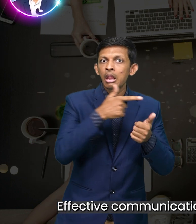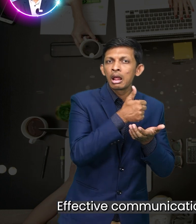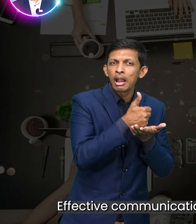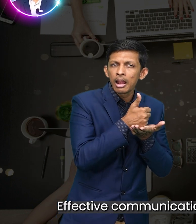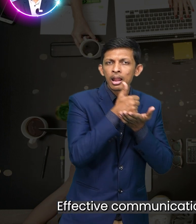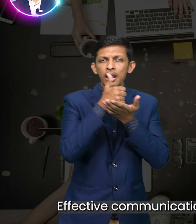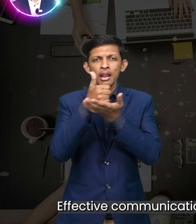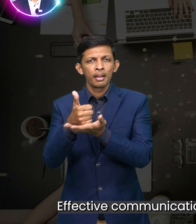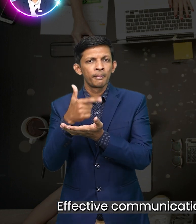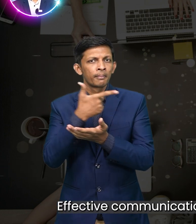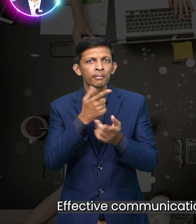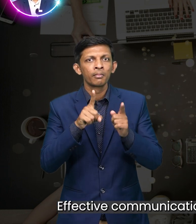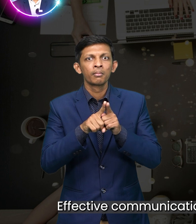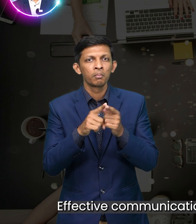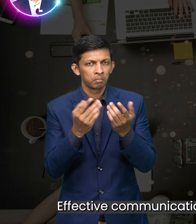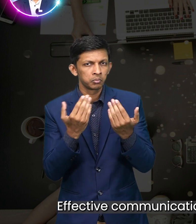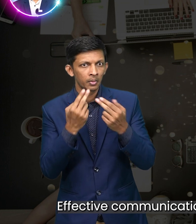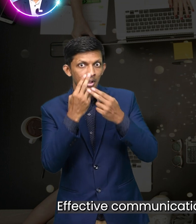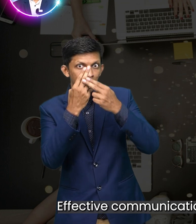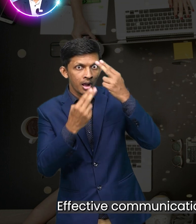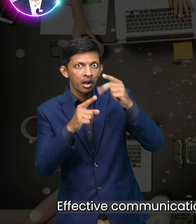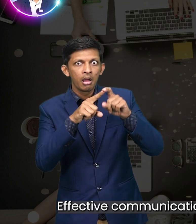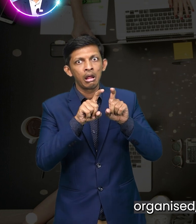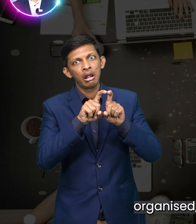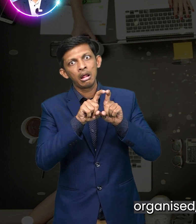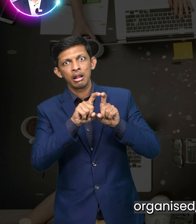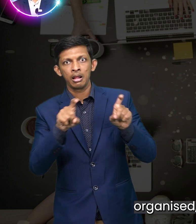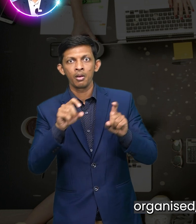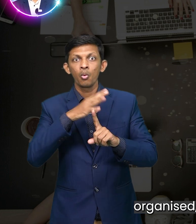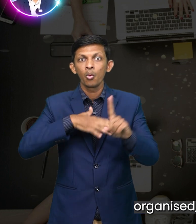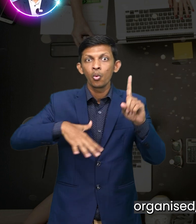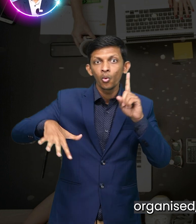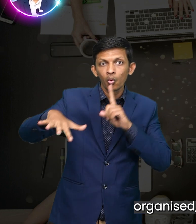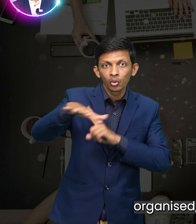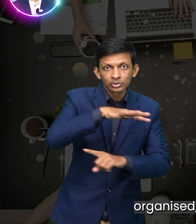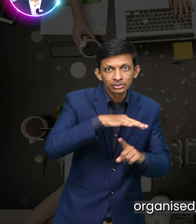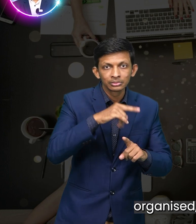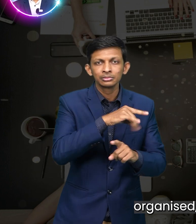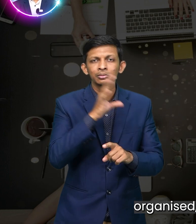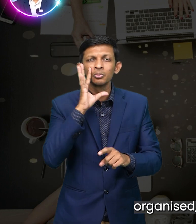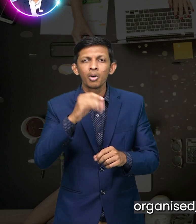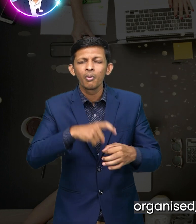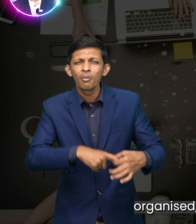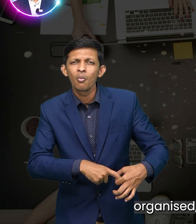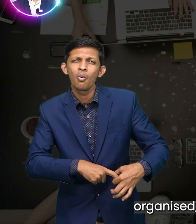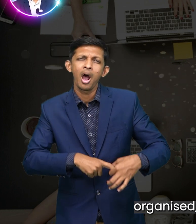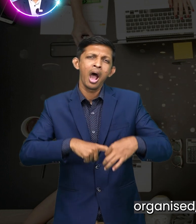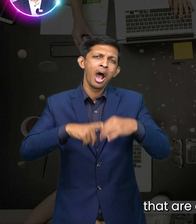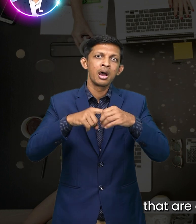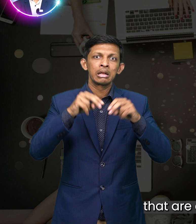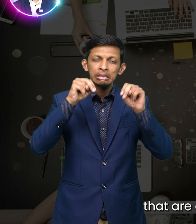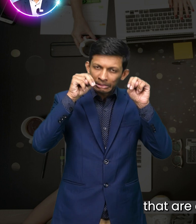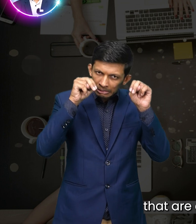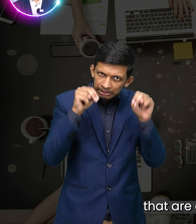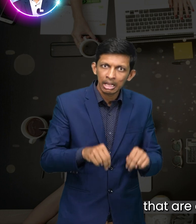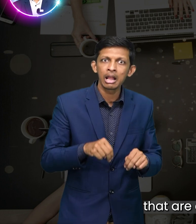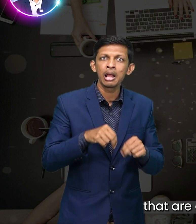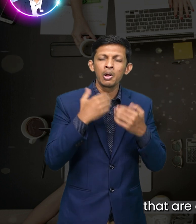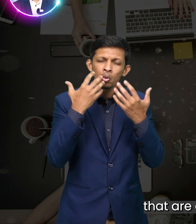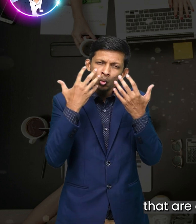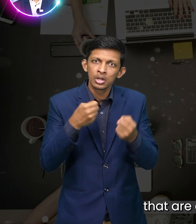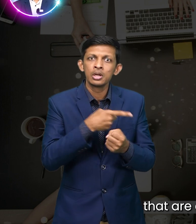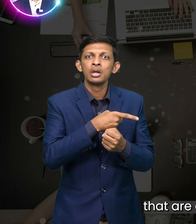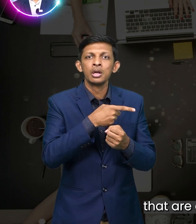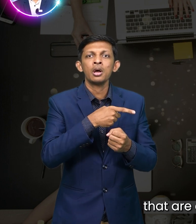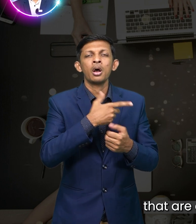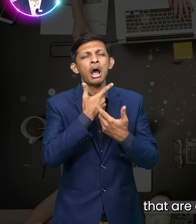communication helps you come across as reliable, organized, and courteous, qualities that are essential in